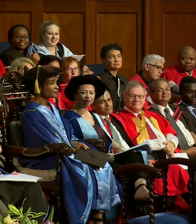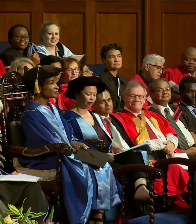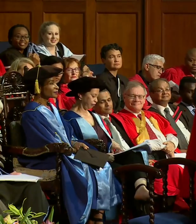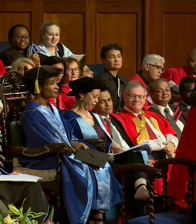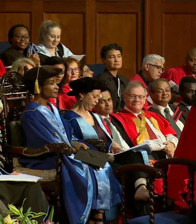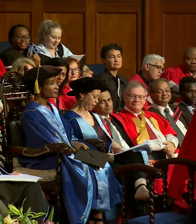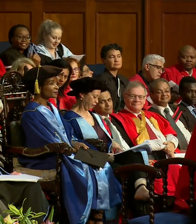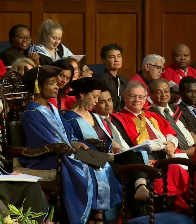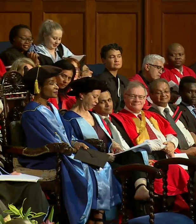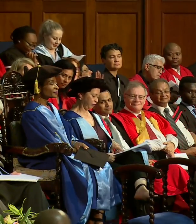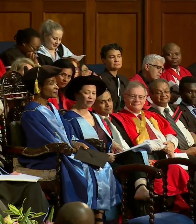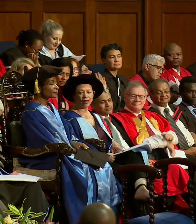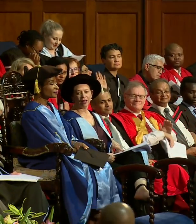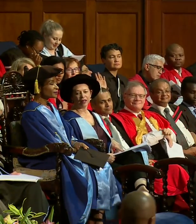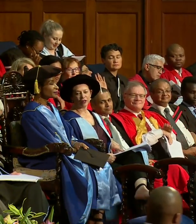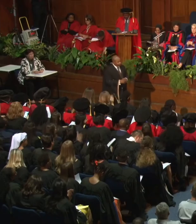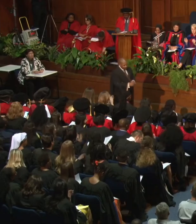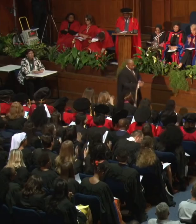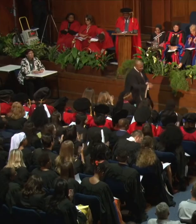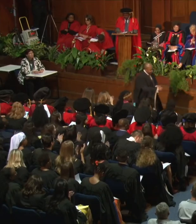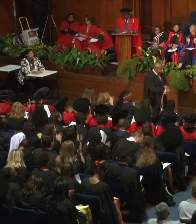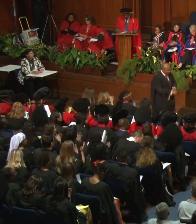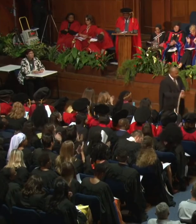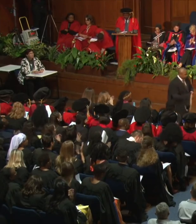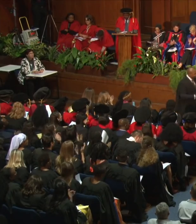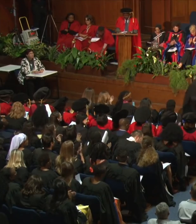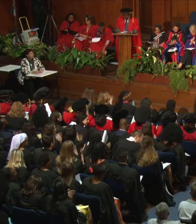Lizole to David Rensberg.